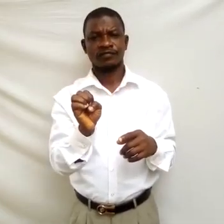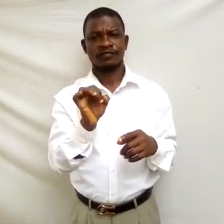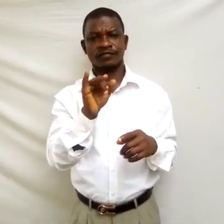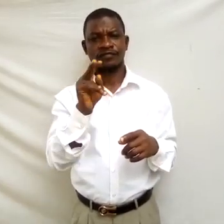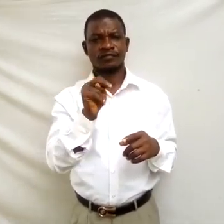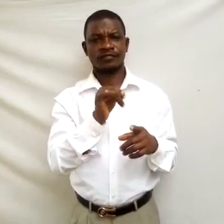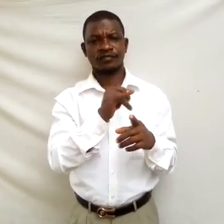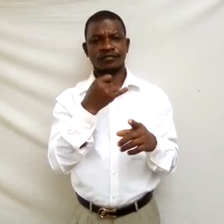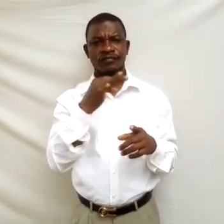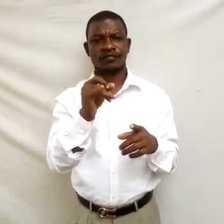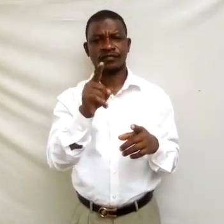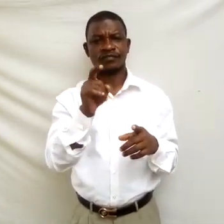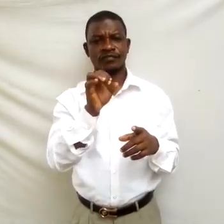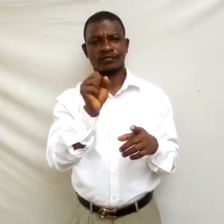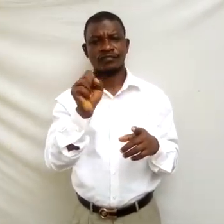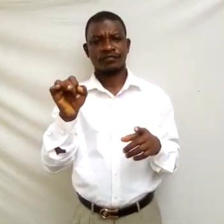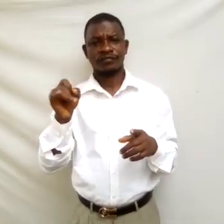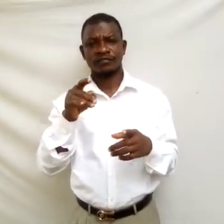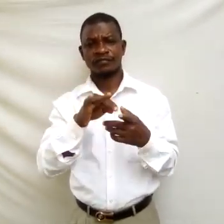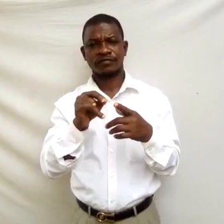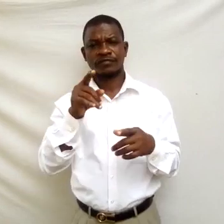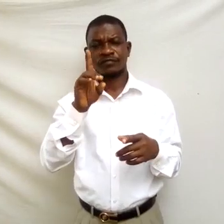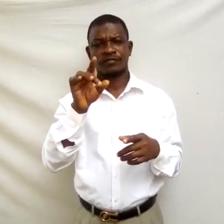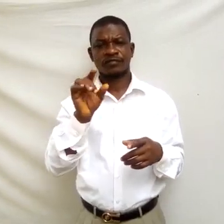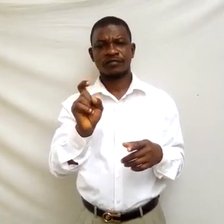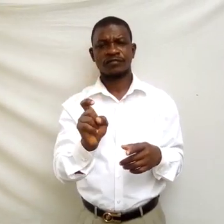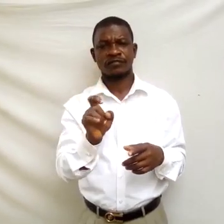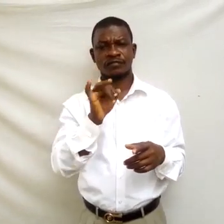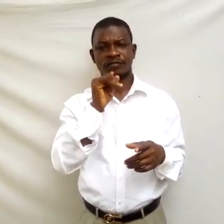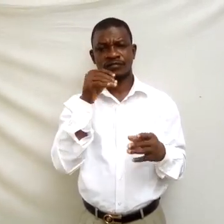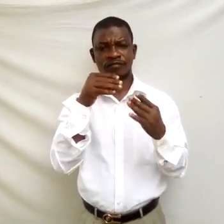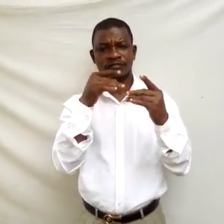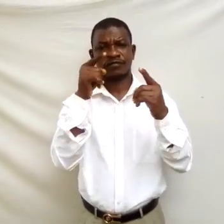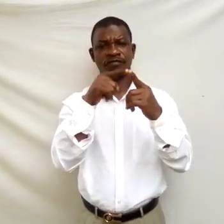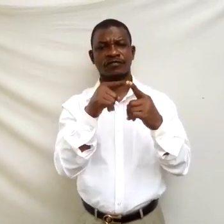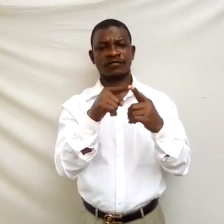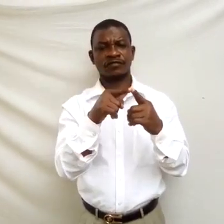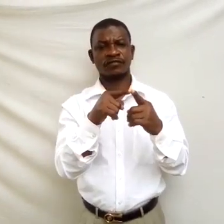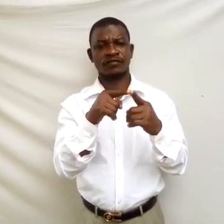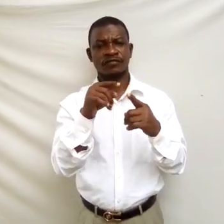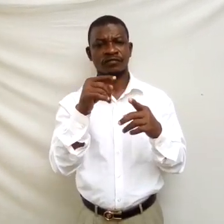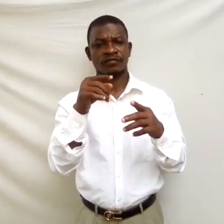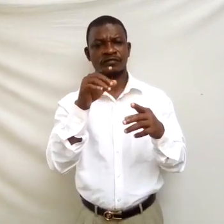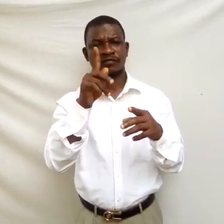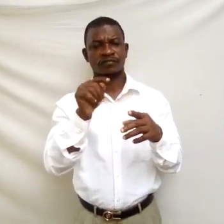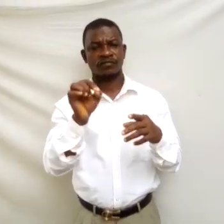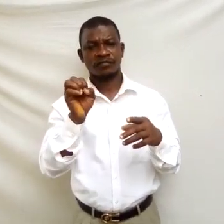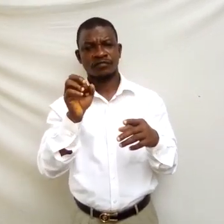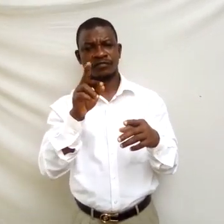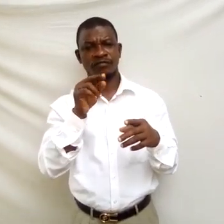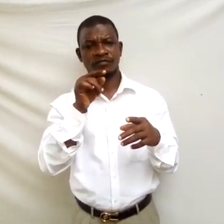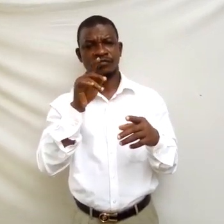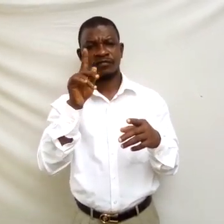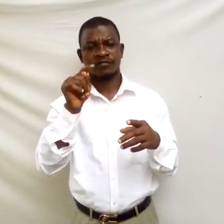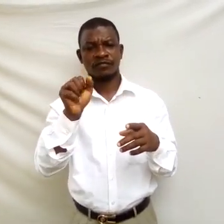integral of sec square x dx is equal to tan x plus c.